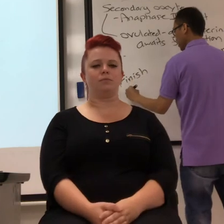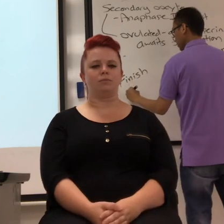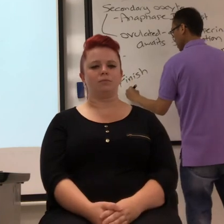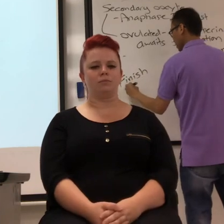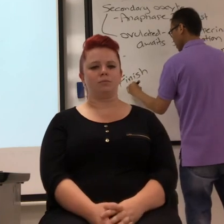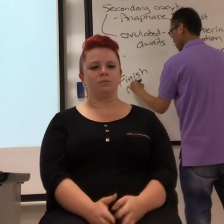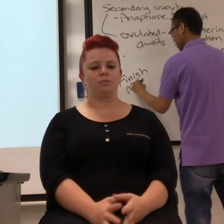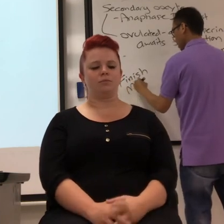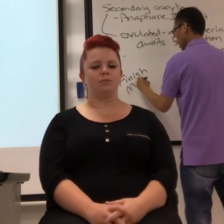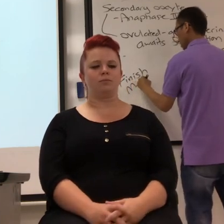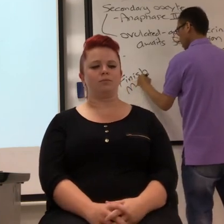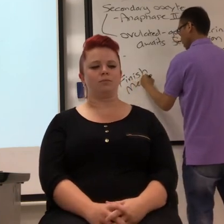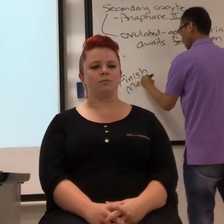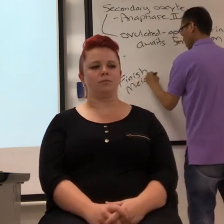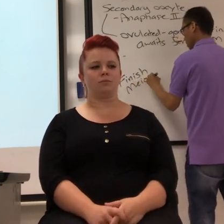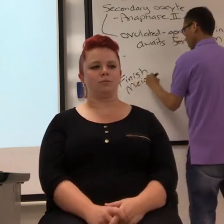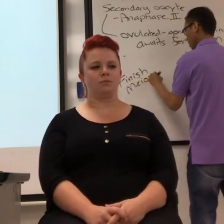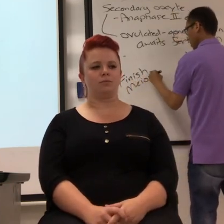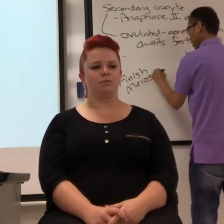Finish